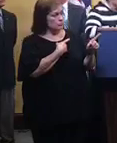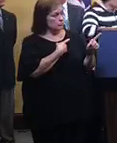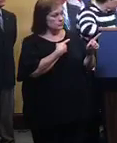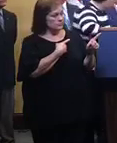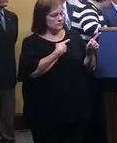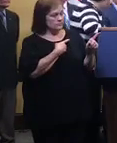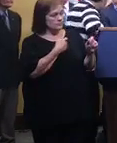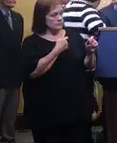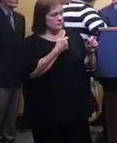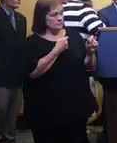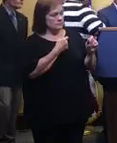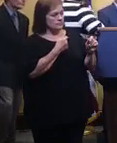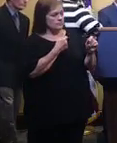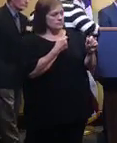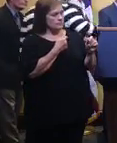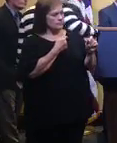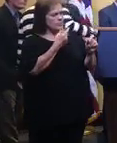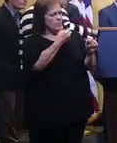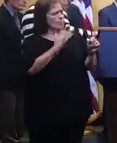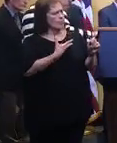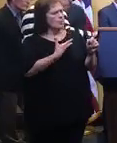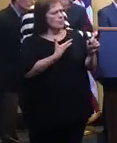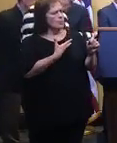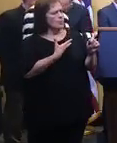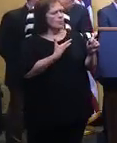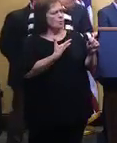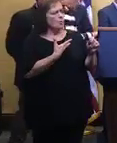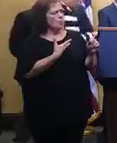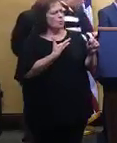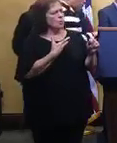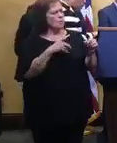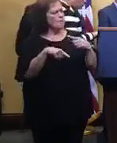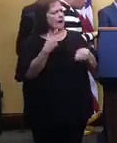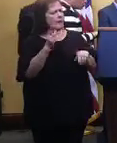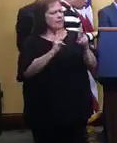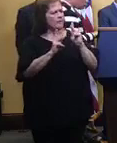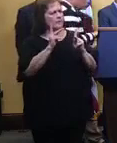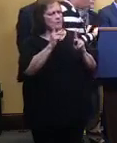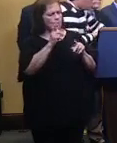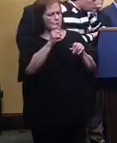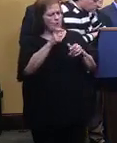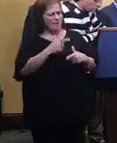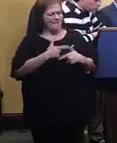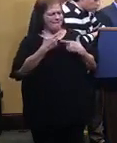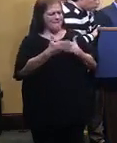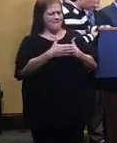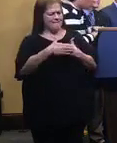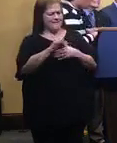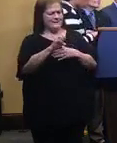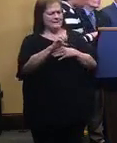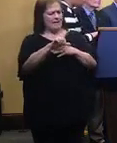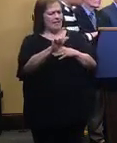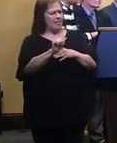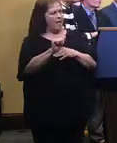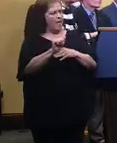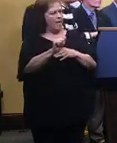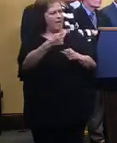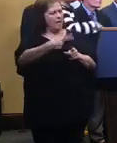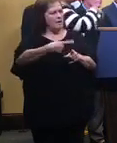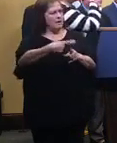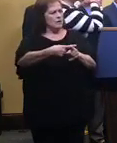about what can you tell people who live along the Sewa canals and new Sewa culverts who